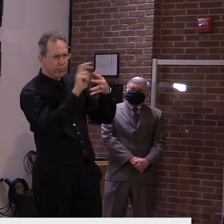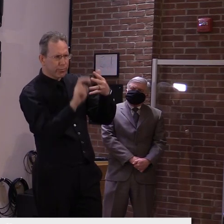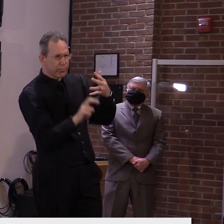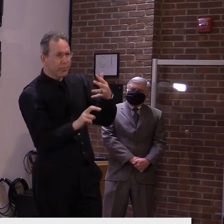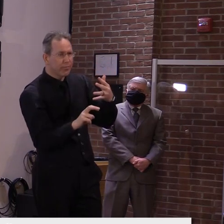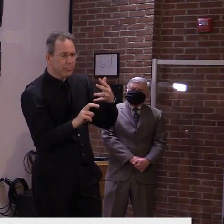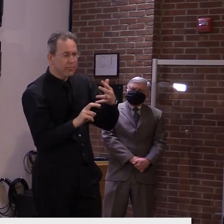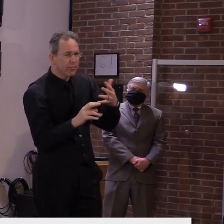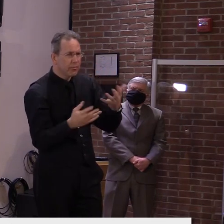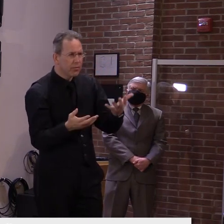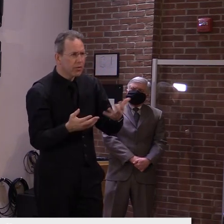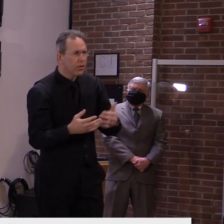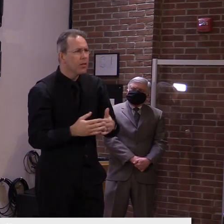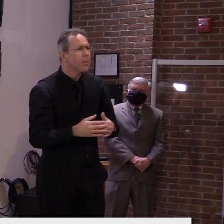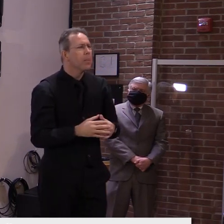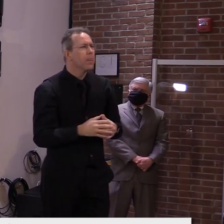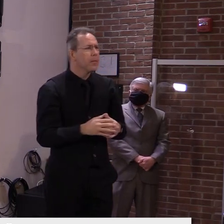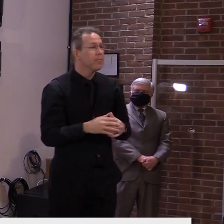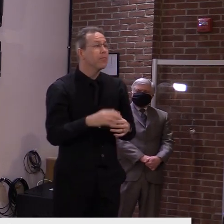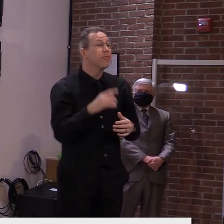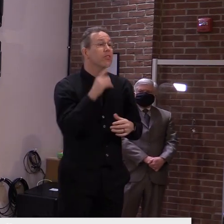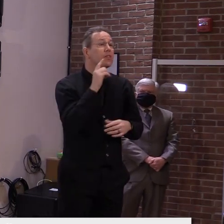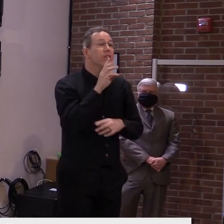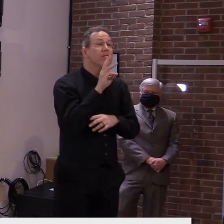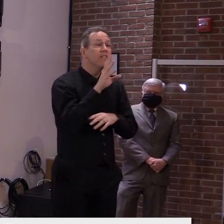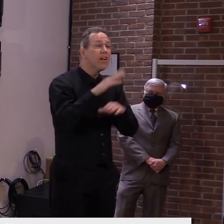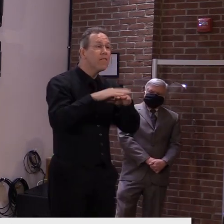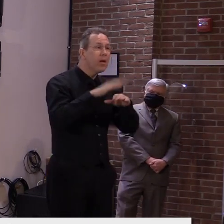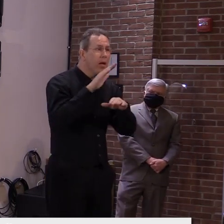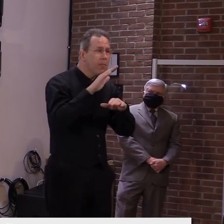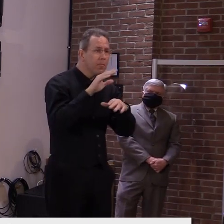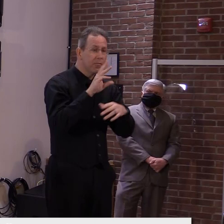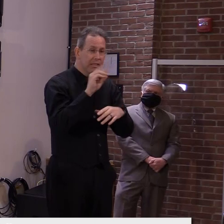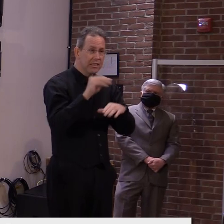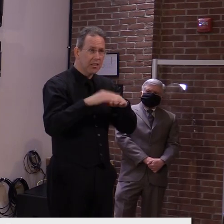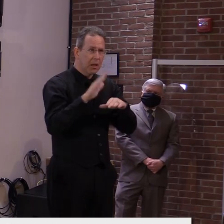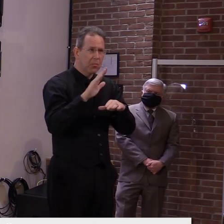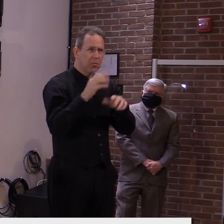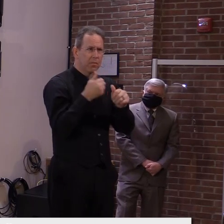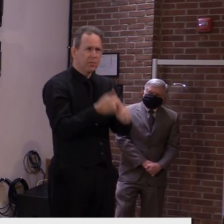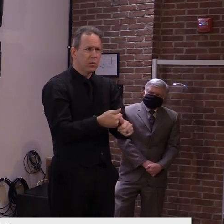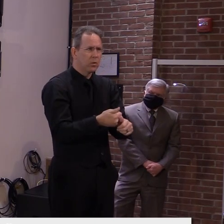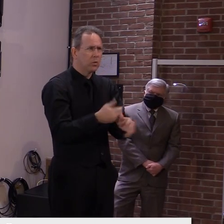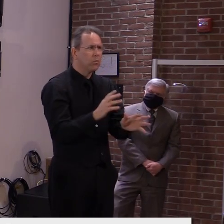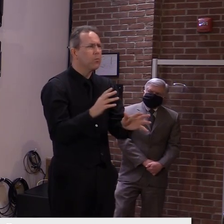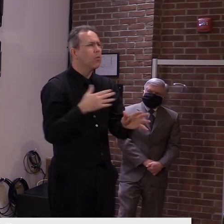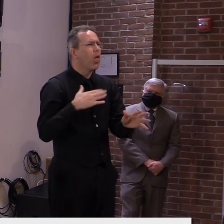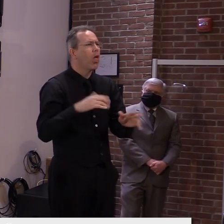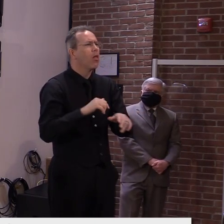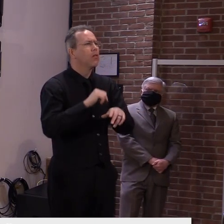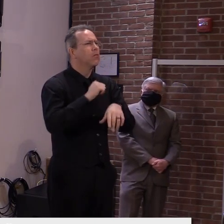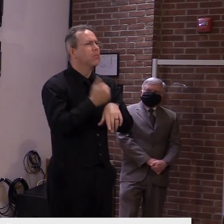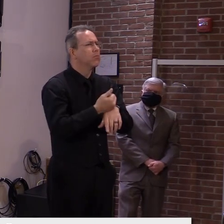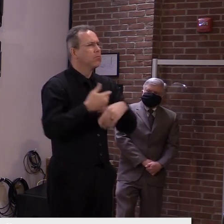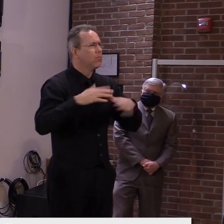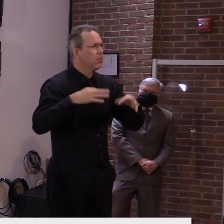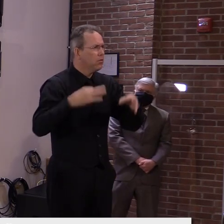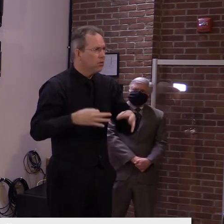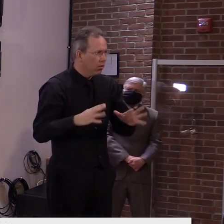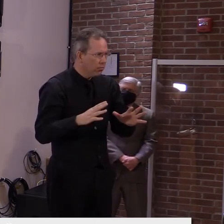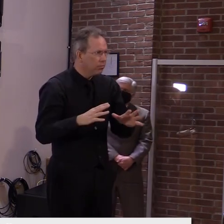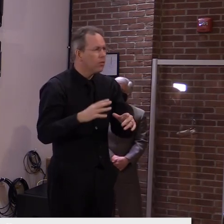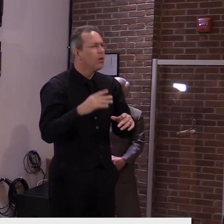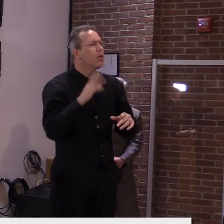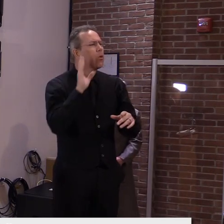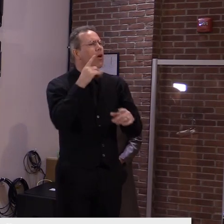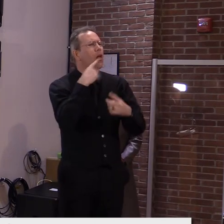60 to 65. But we have not made that decision at this point, but we're going to contemplate that and hopefully announce that